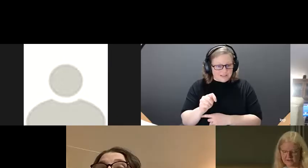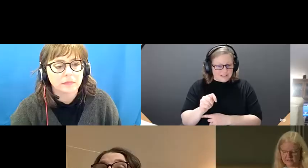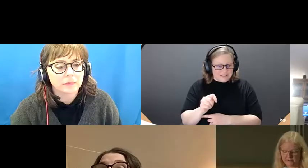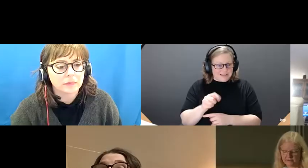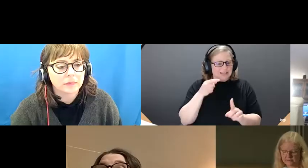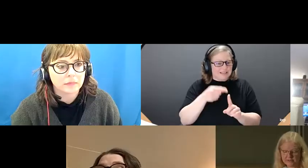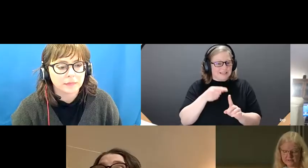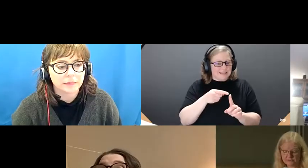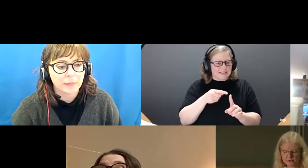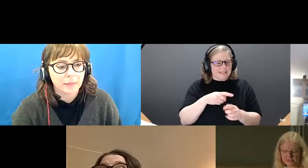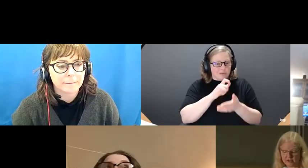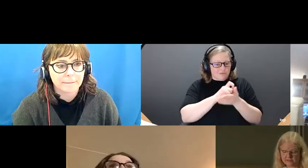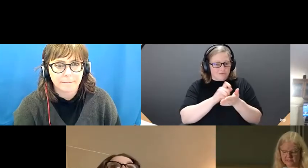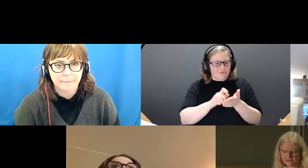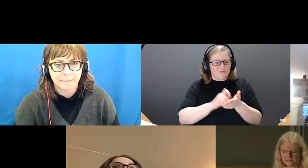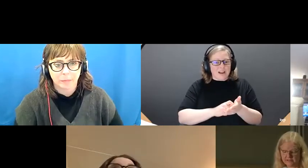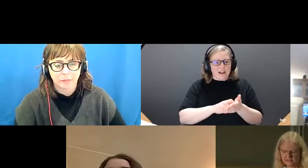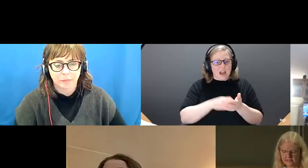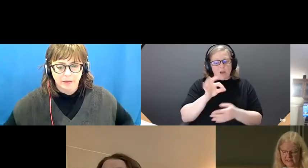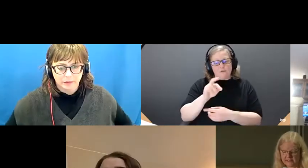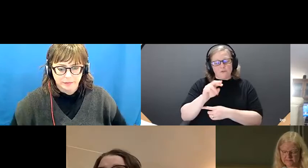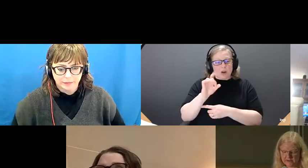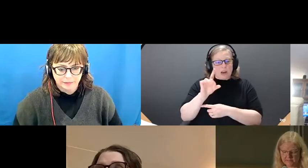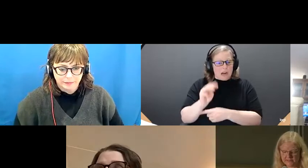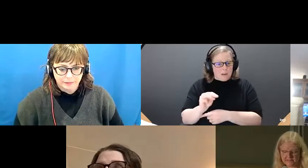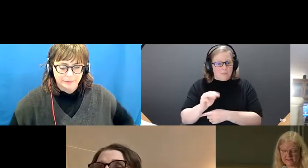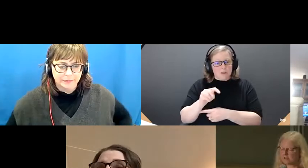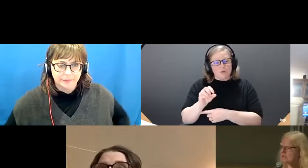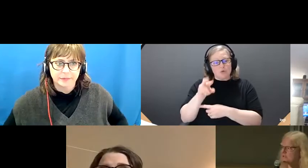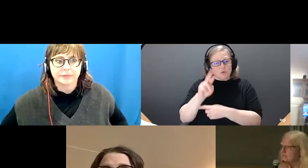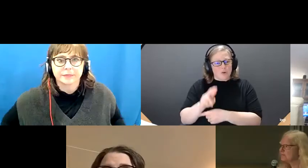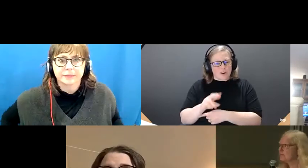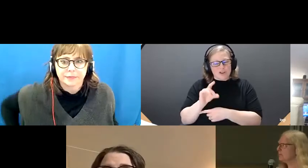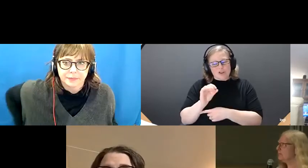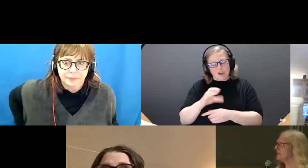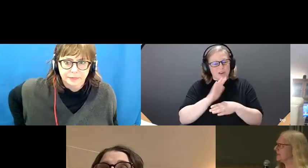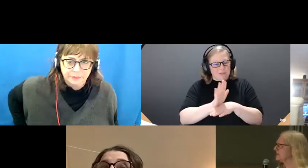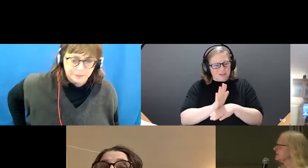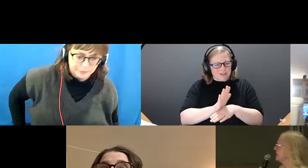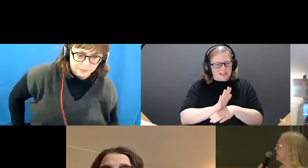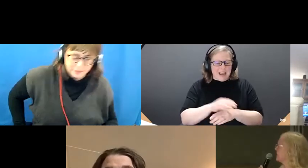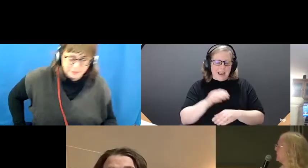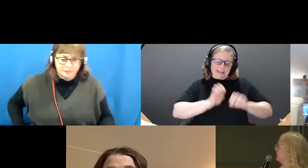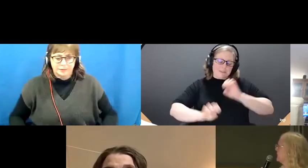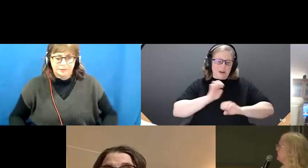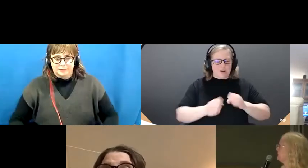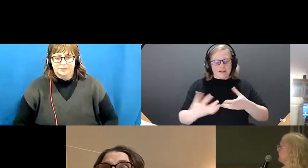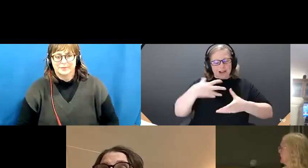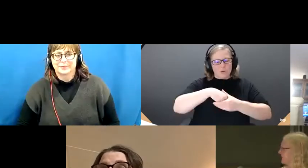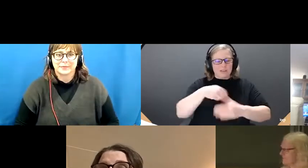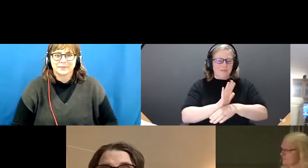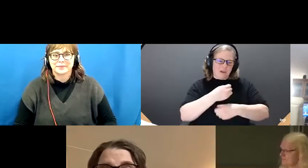of the article The Freedom Tour Documentary, An Experiment in Inclusive Filmmaking. Valerie?